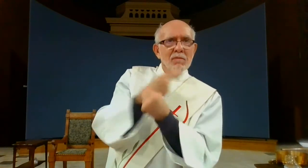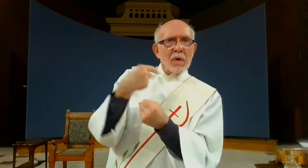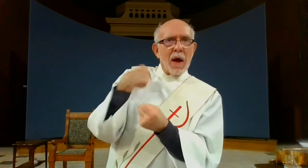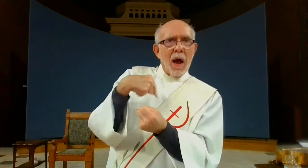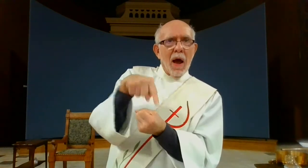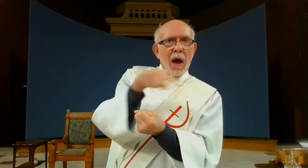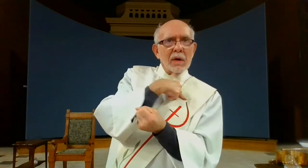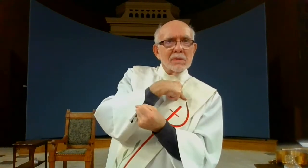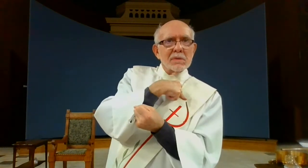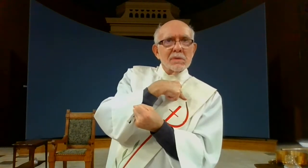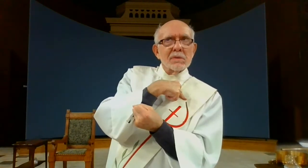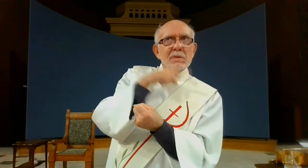loving us.